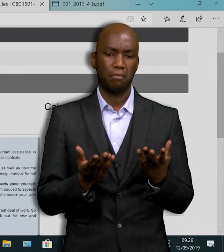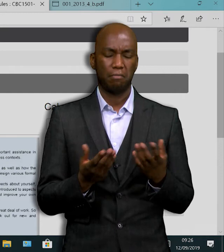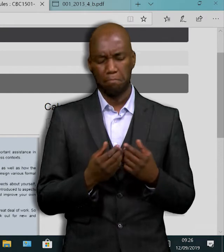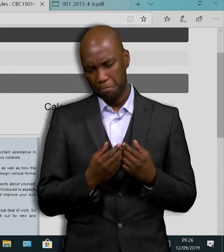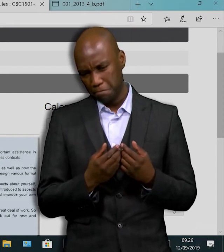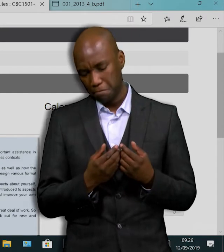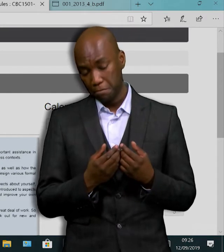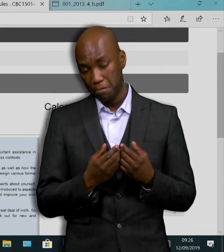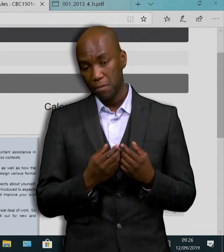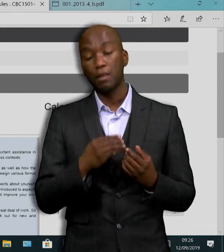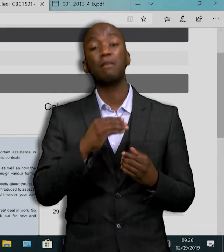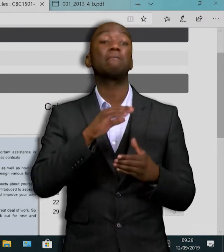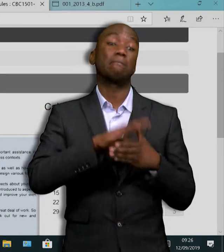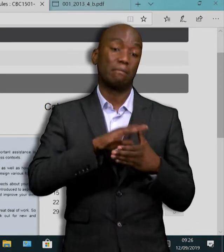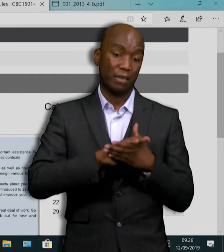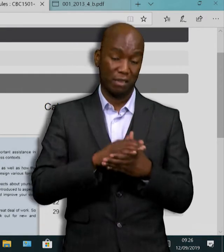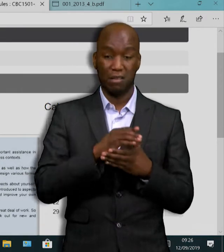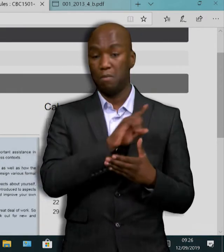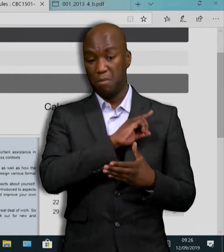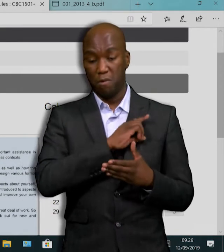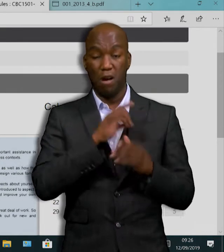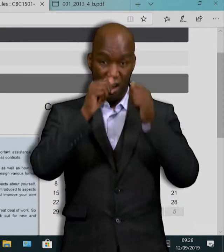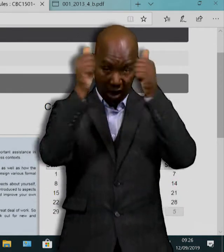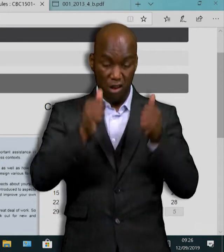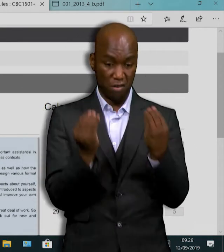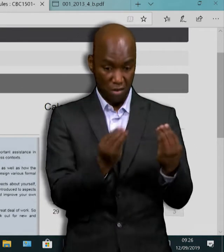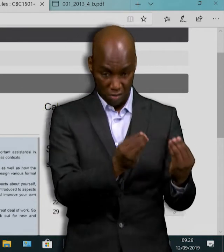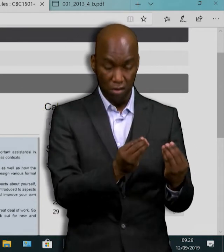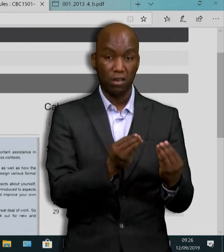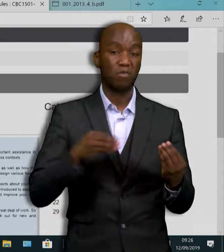Actually, the professional body SAICA,